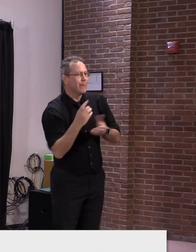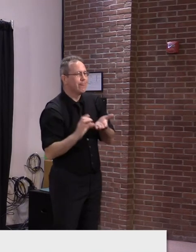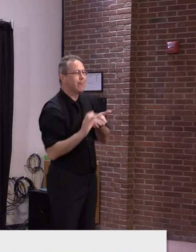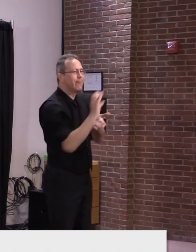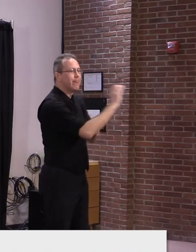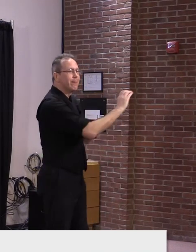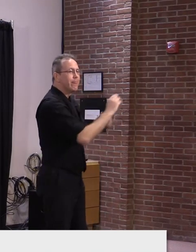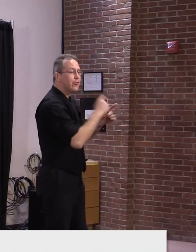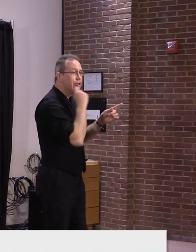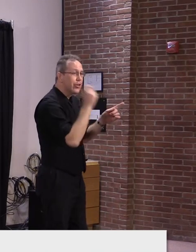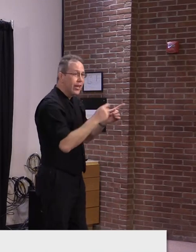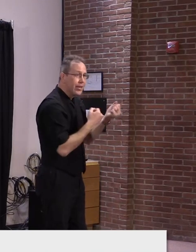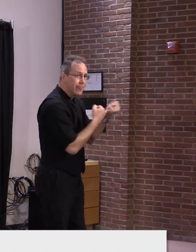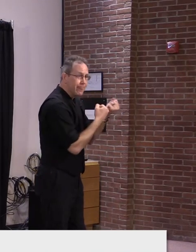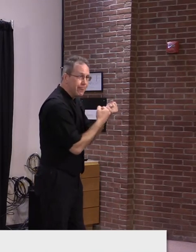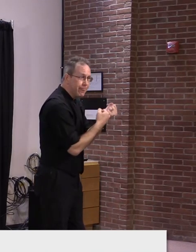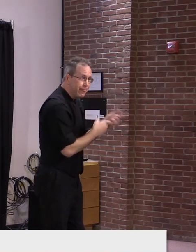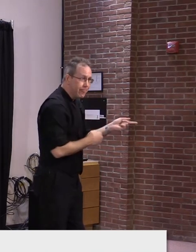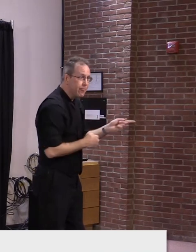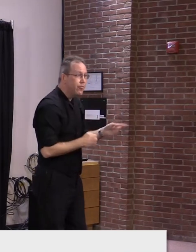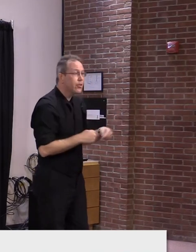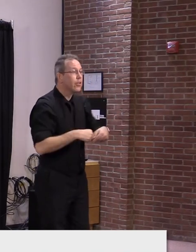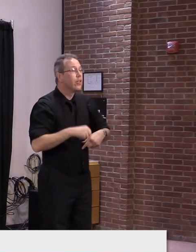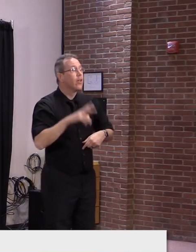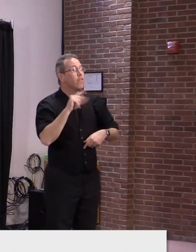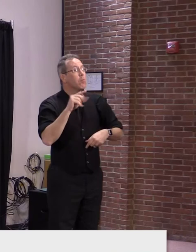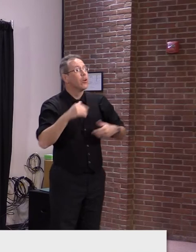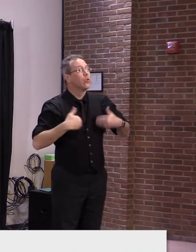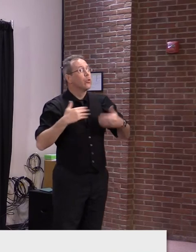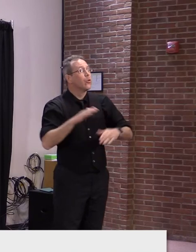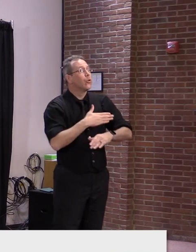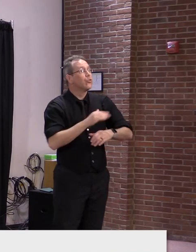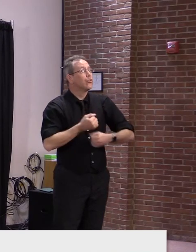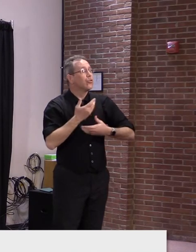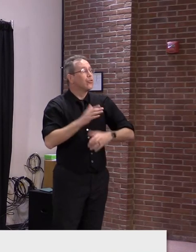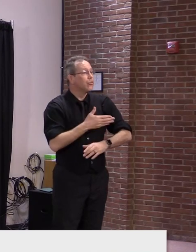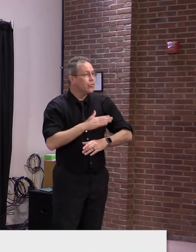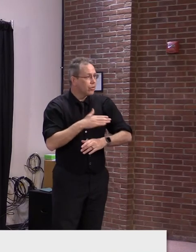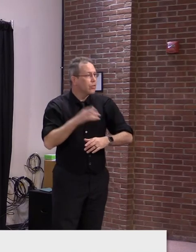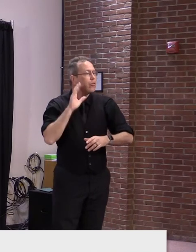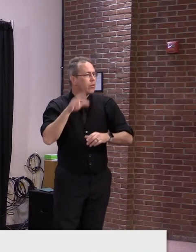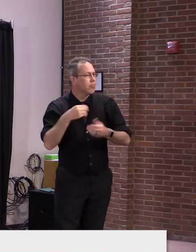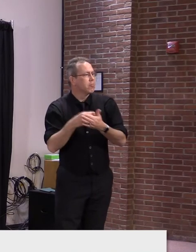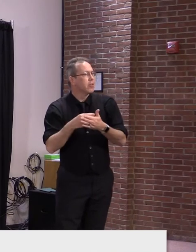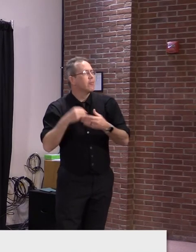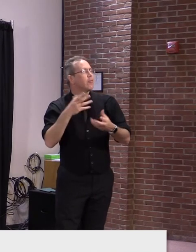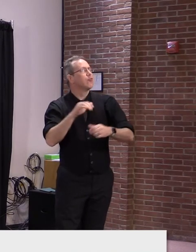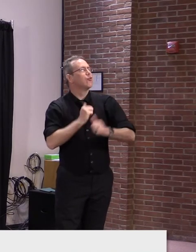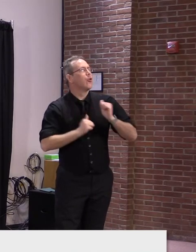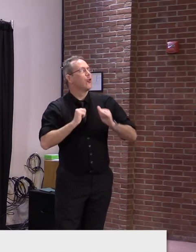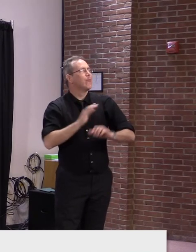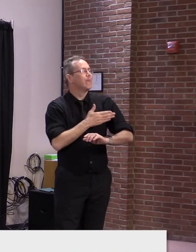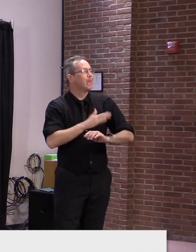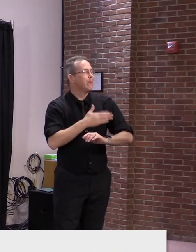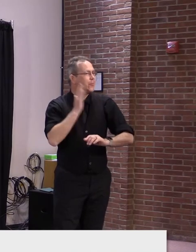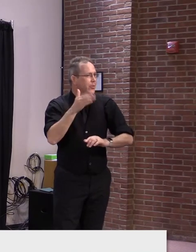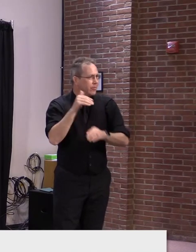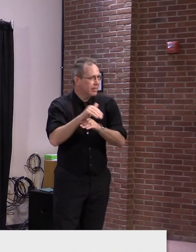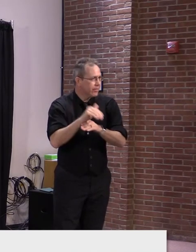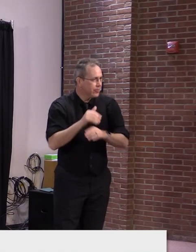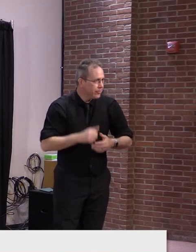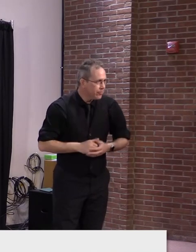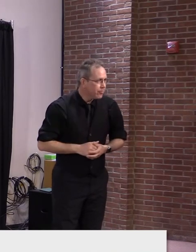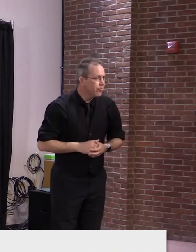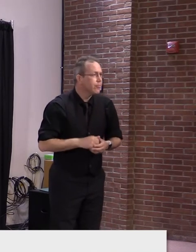from a Vermont Youth Orchestra quartet on the State House steps, and hear from a representative from the organization